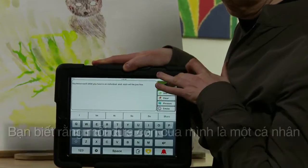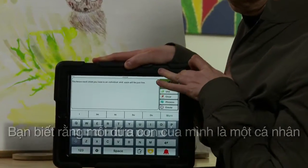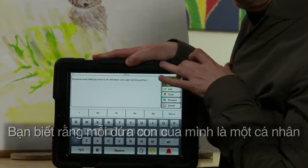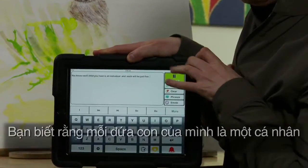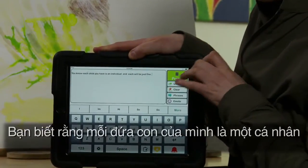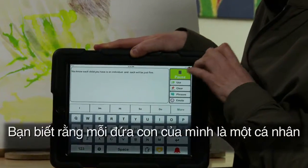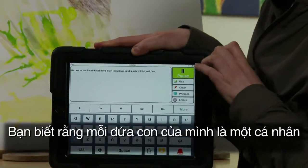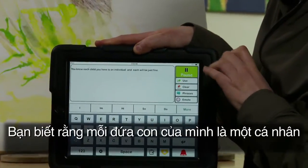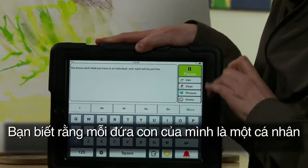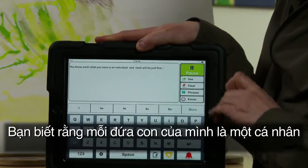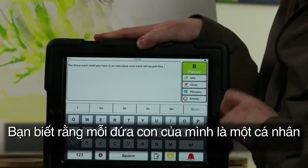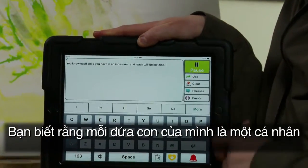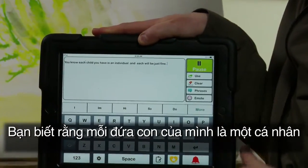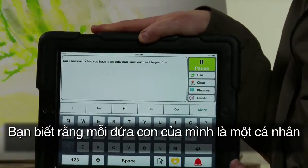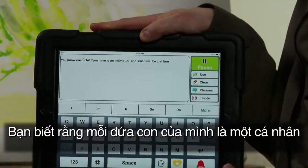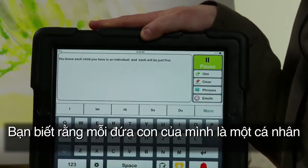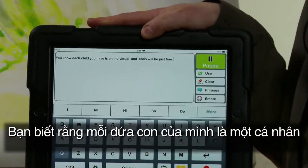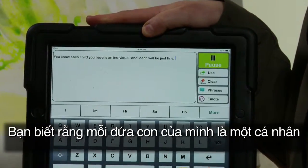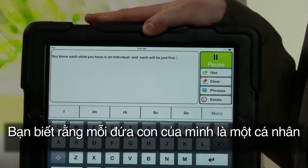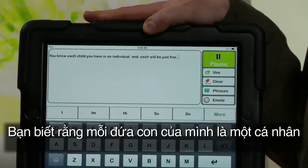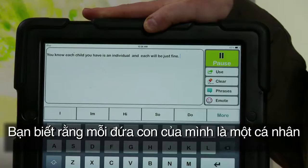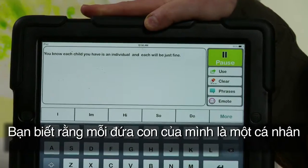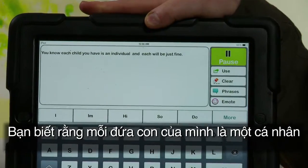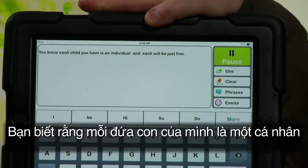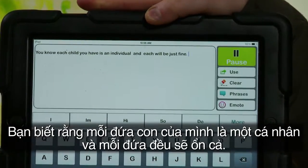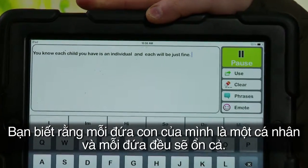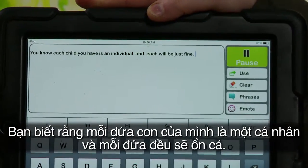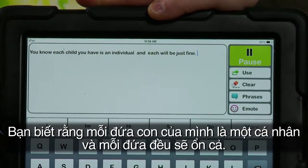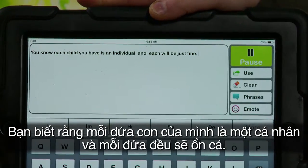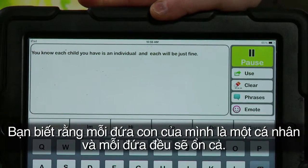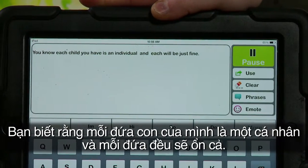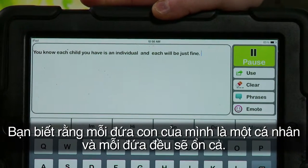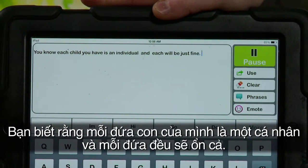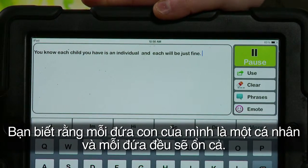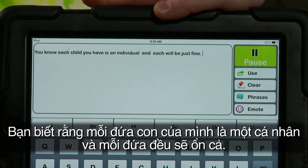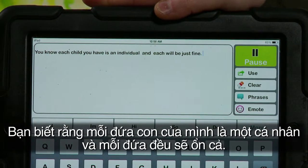You know each child you have as an individual and each will be just fine.